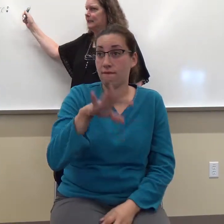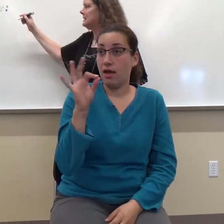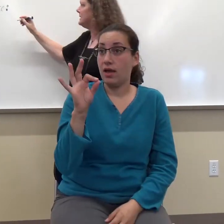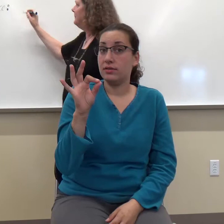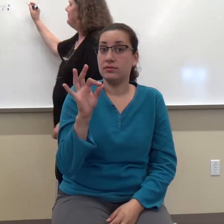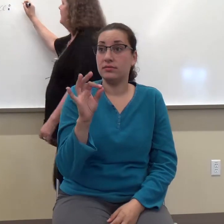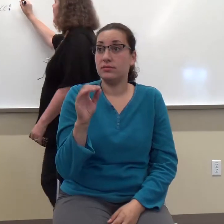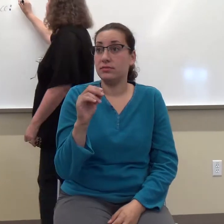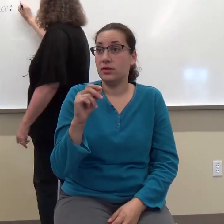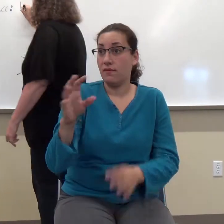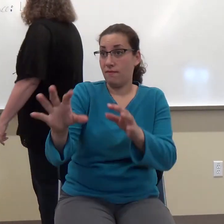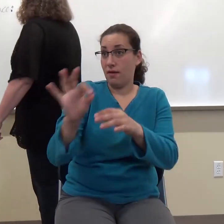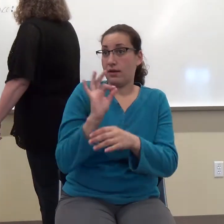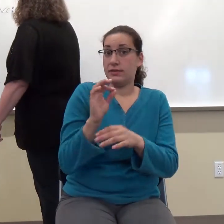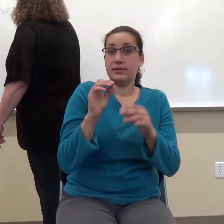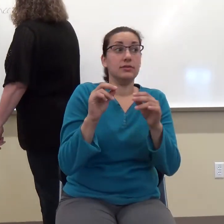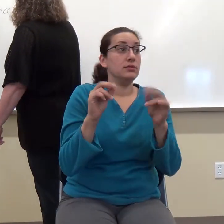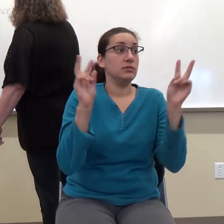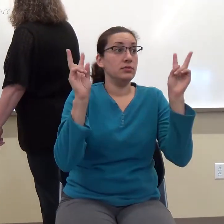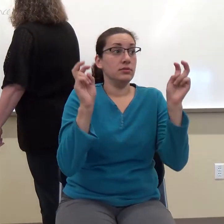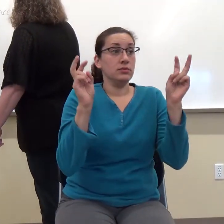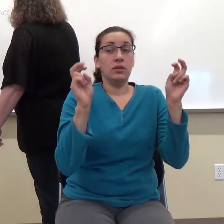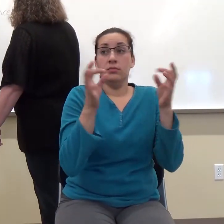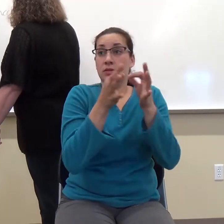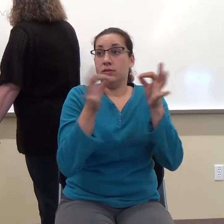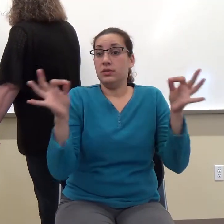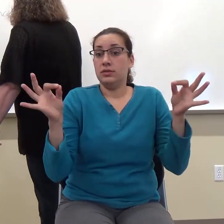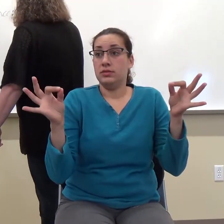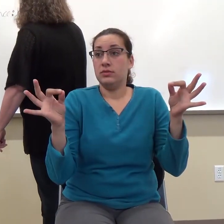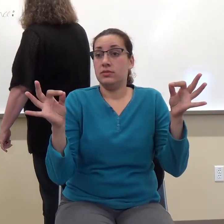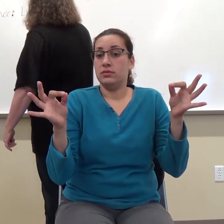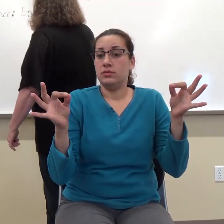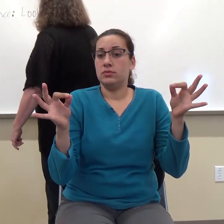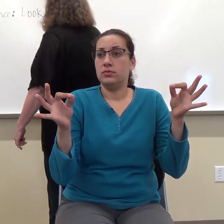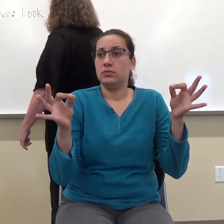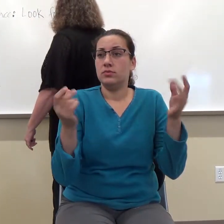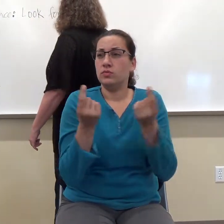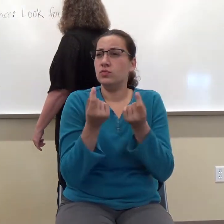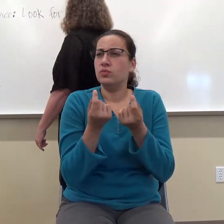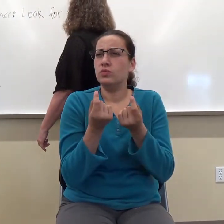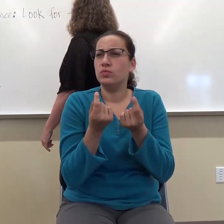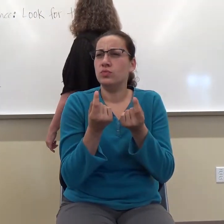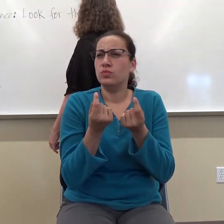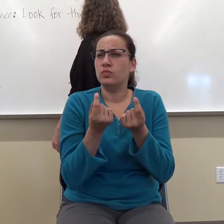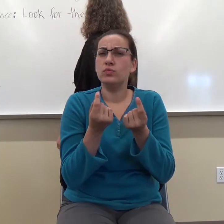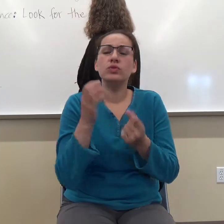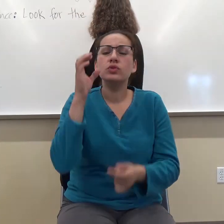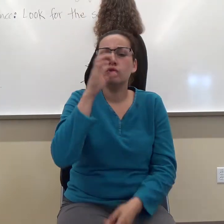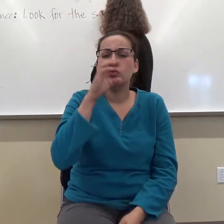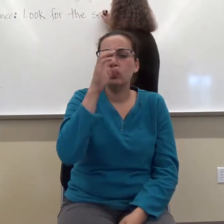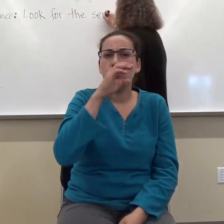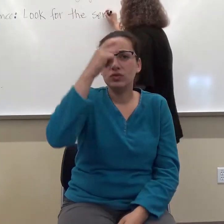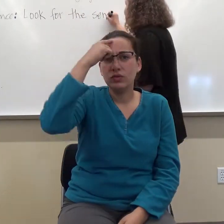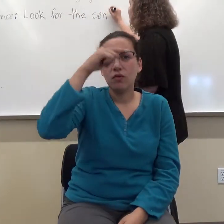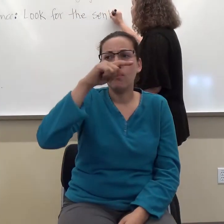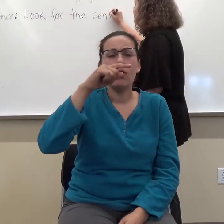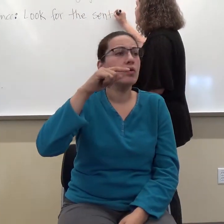sentence, you look for the sentence in the paragraph. And I think you can